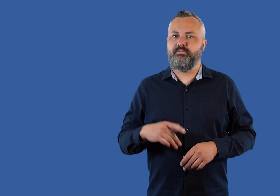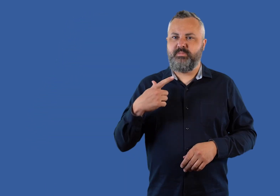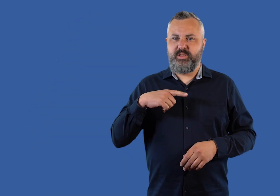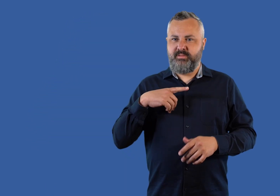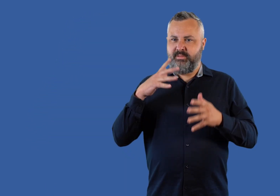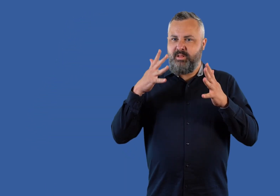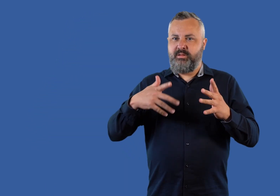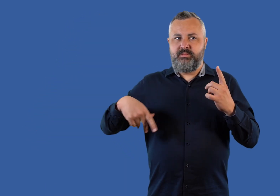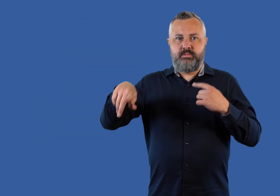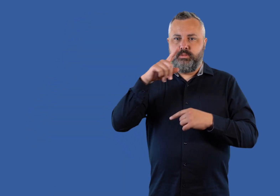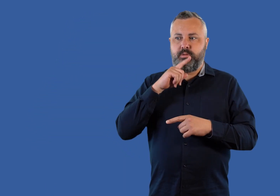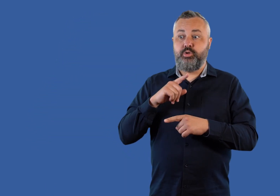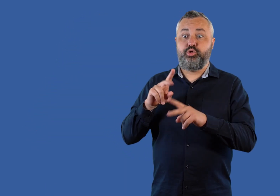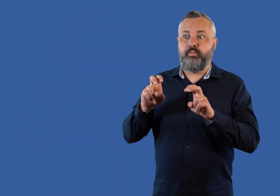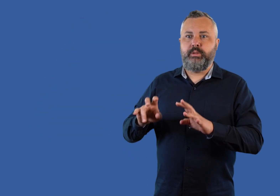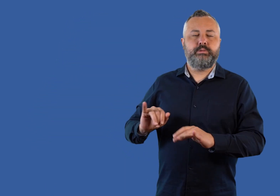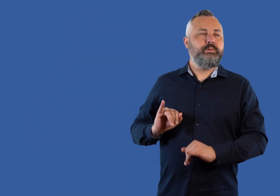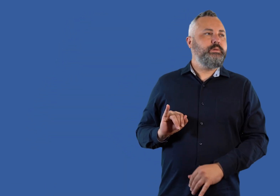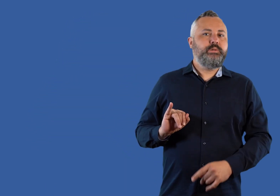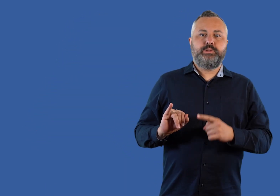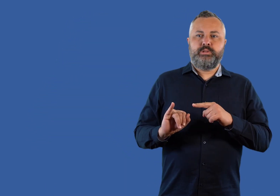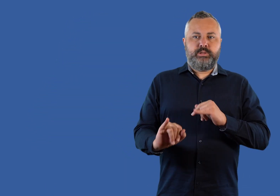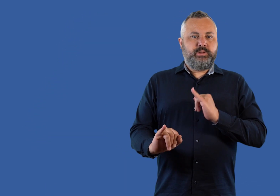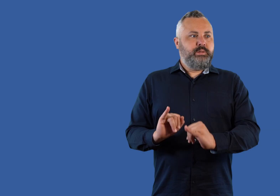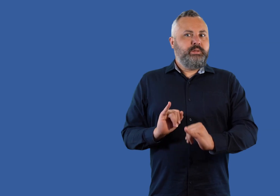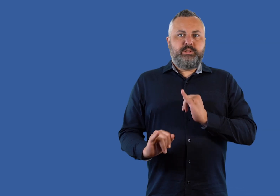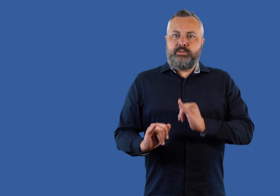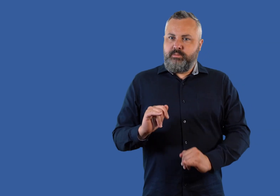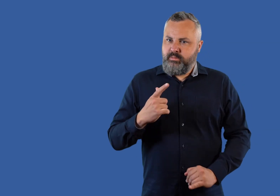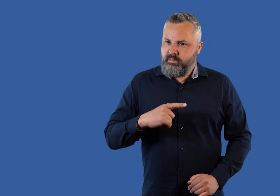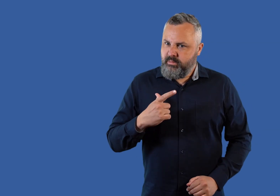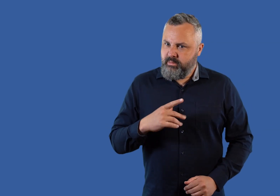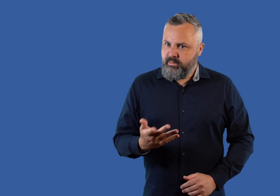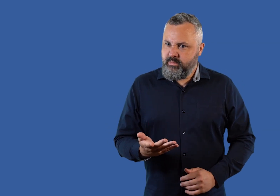Why is there so much stigma around this topic?